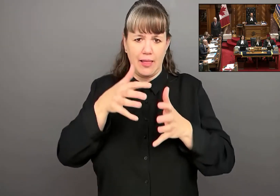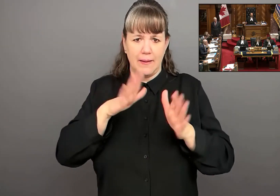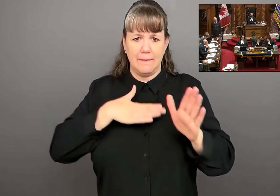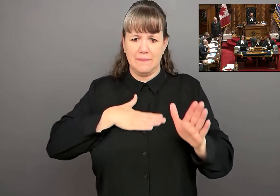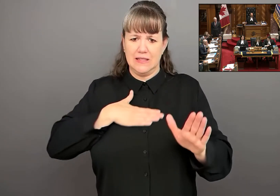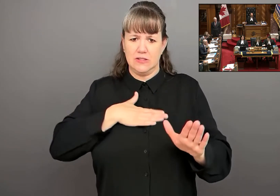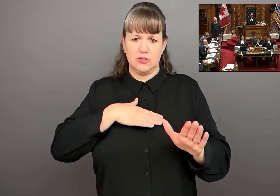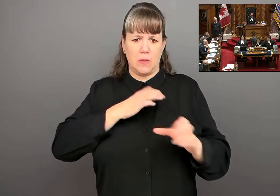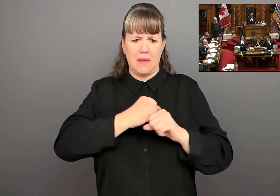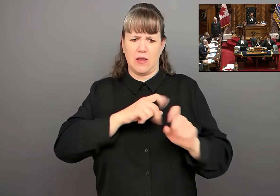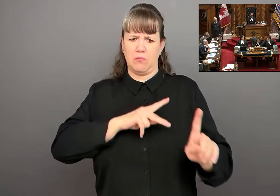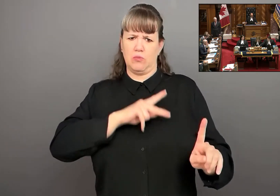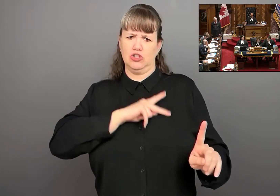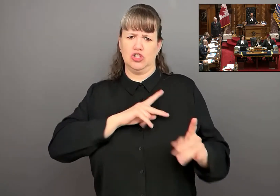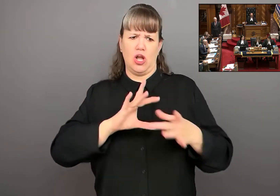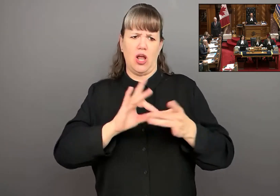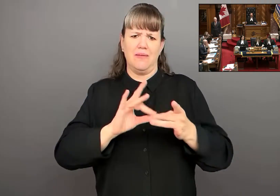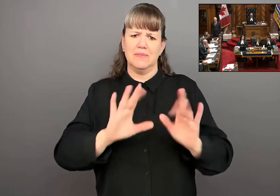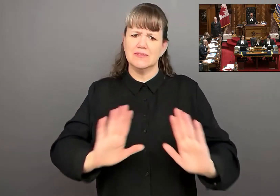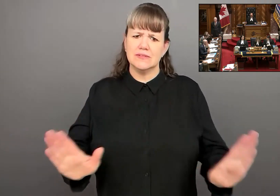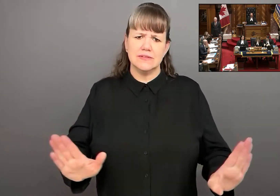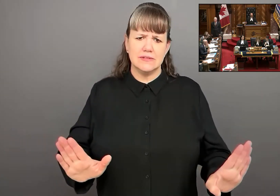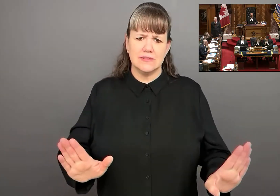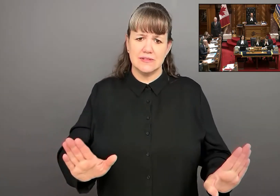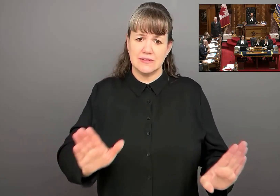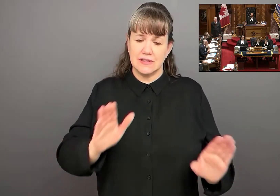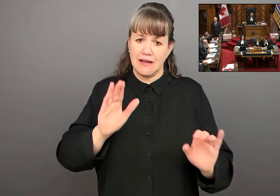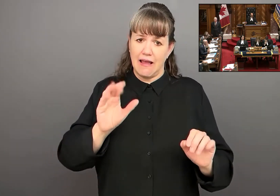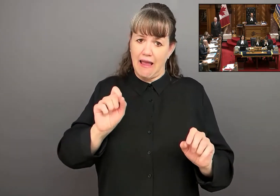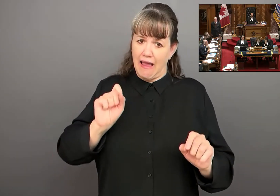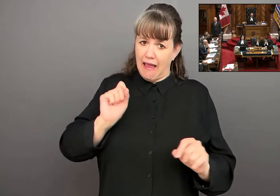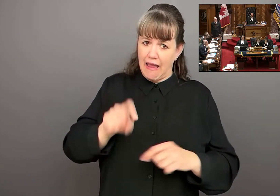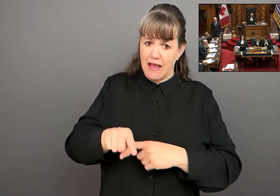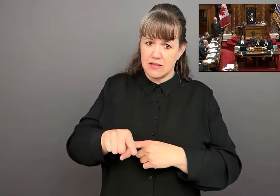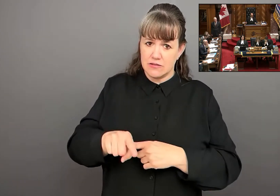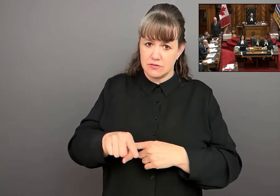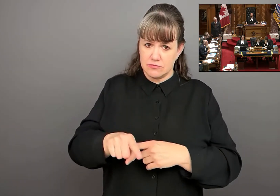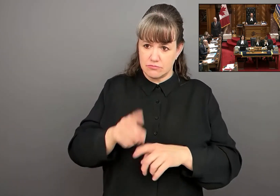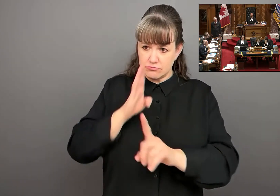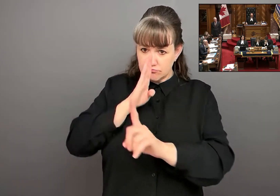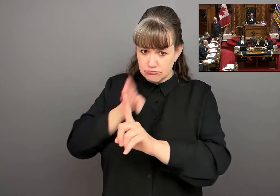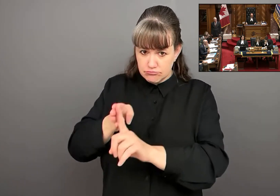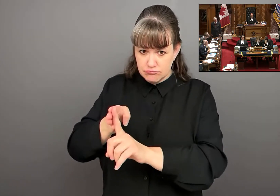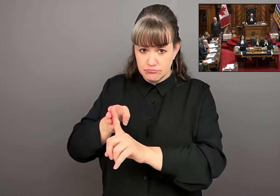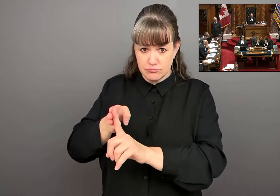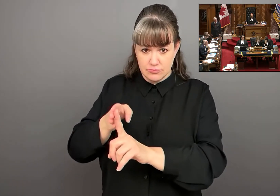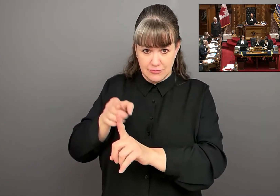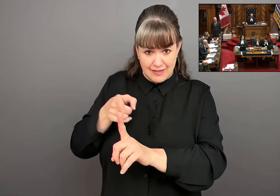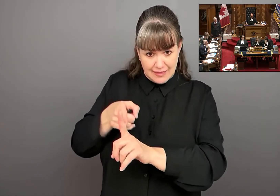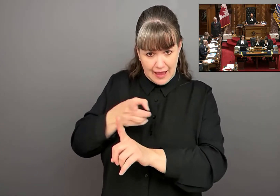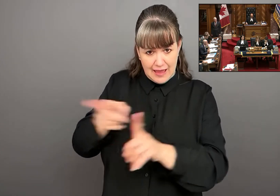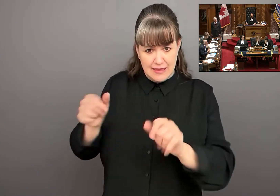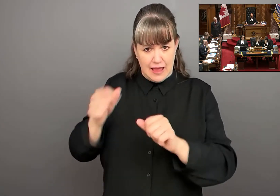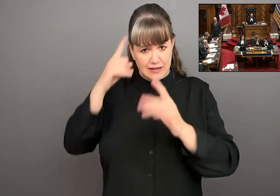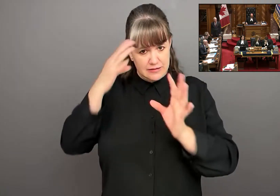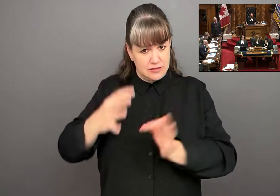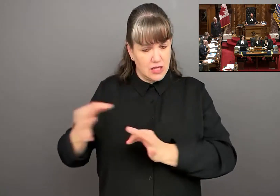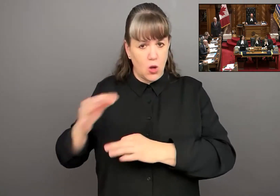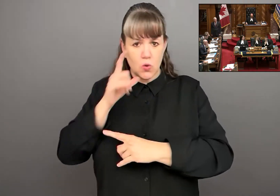members, they should be answering that, and that's their prerogative, who stands up and who doesn't. Thank you so much. Bell ends the question